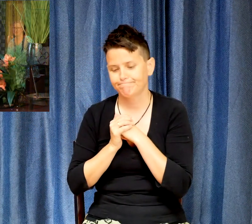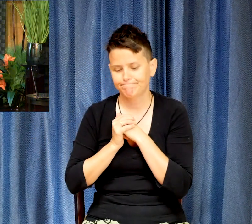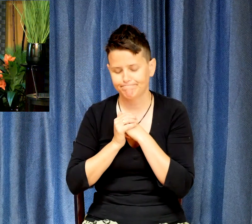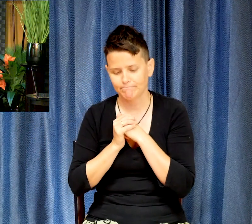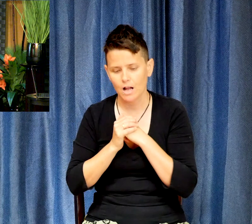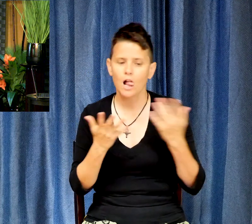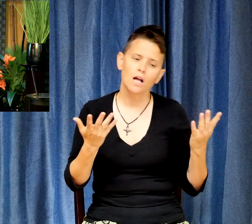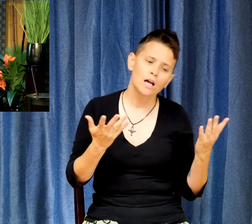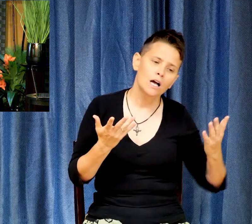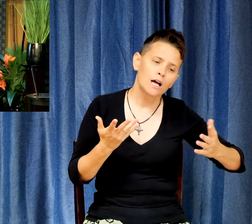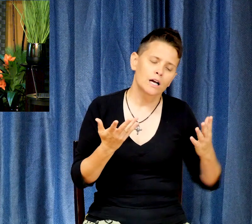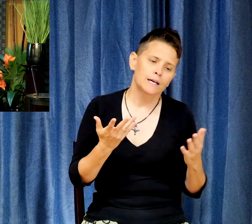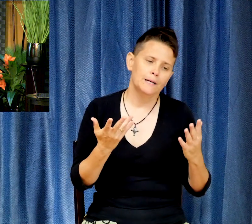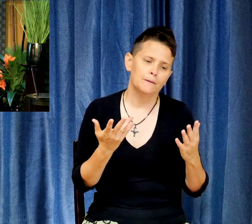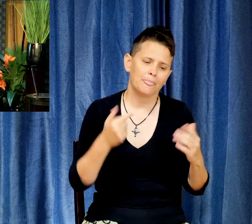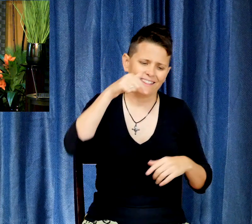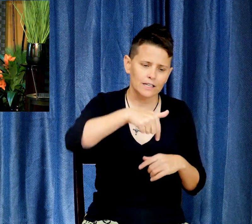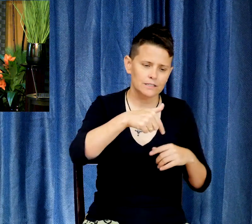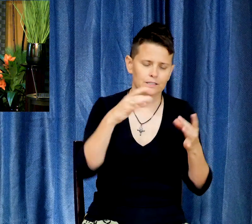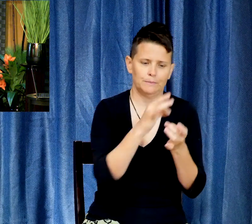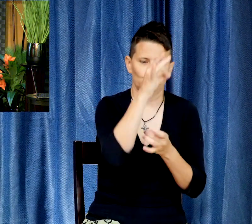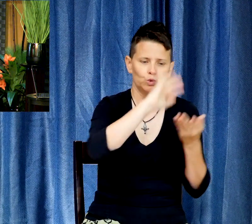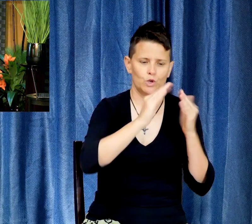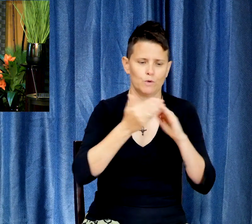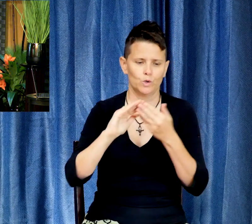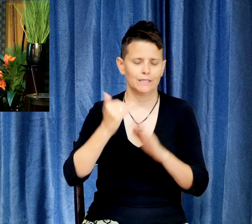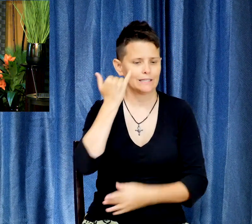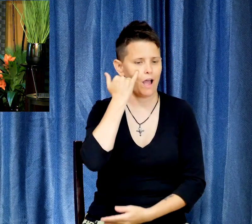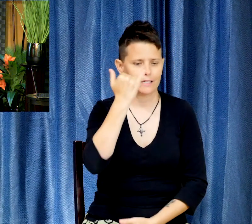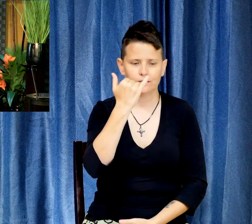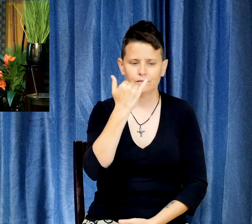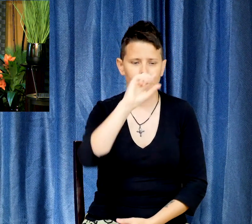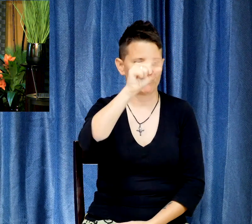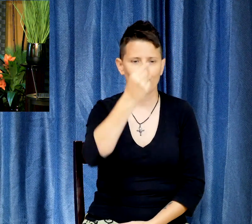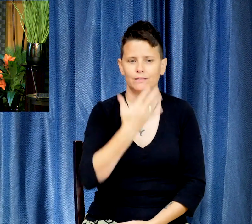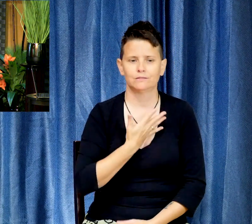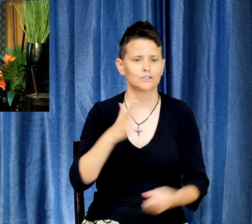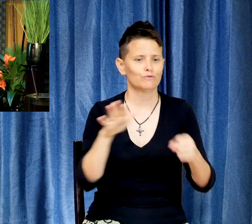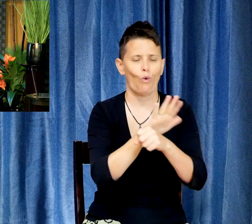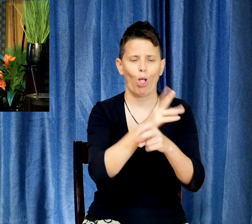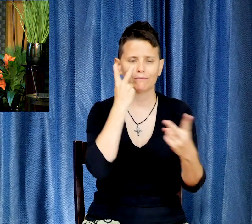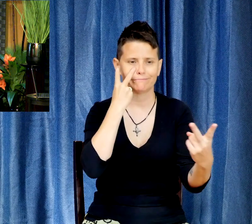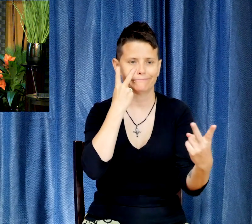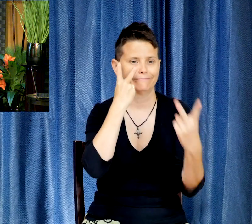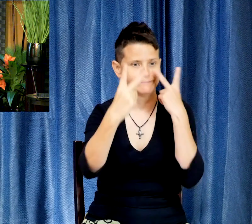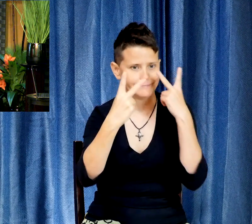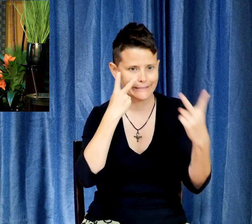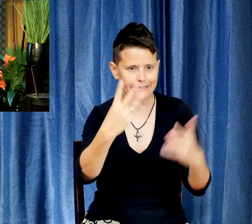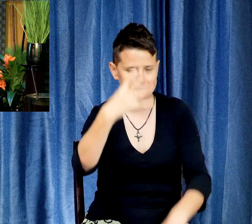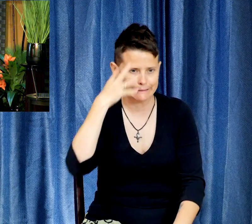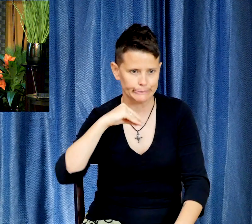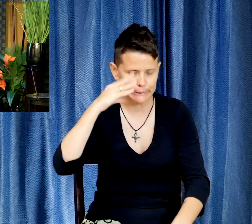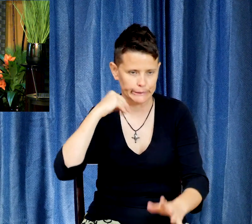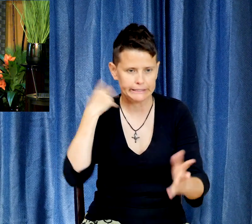I mean, to me, this spiritual community embodies that idea of grace. Agreed. Having served now my 3rd